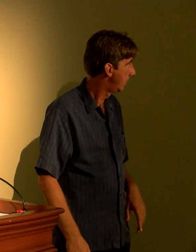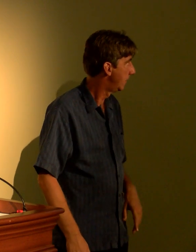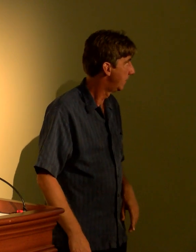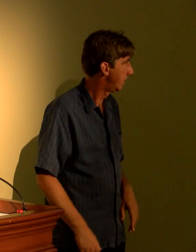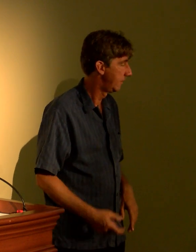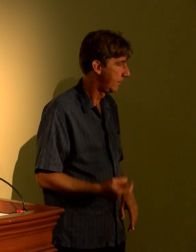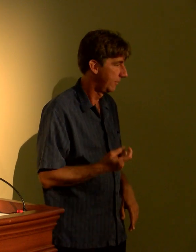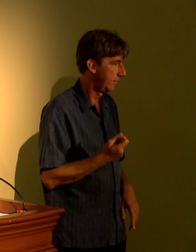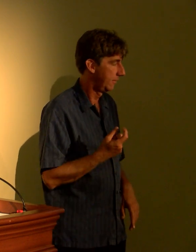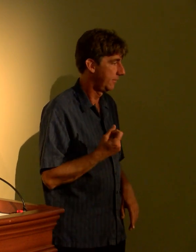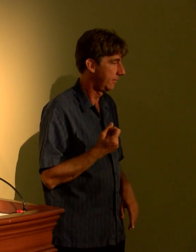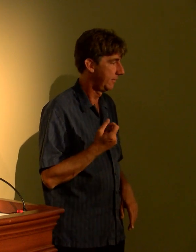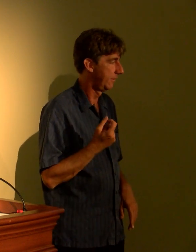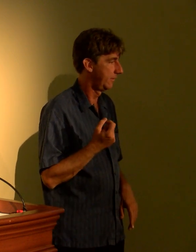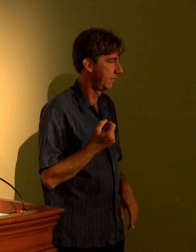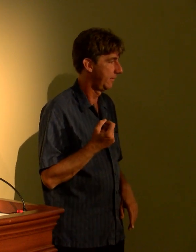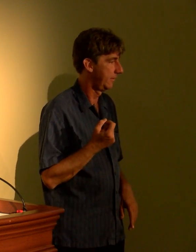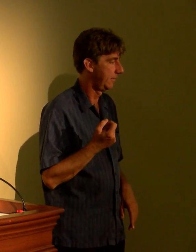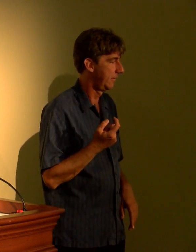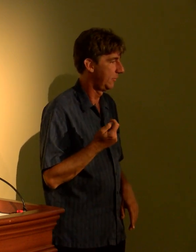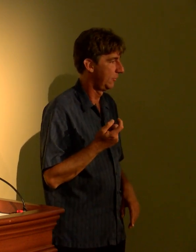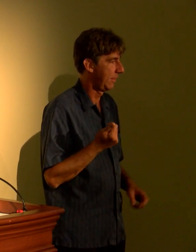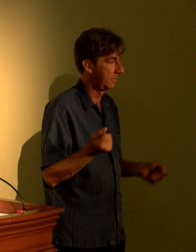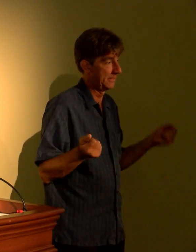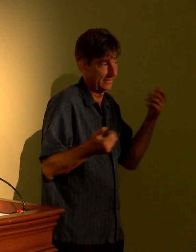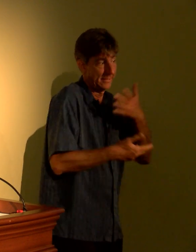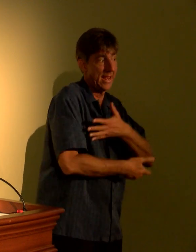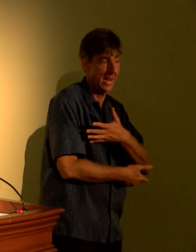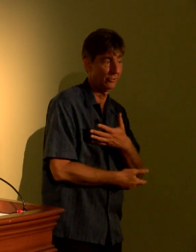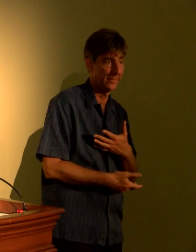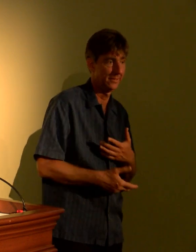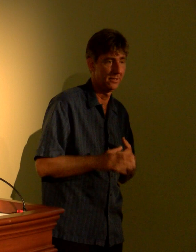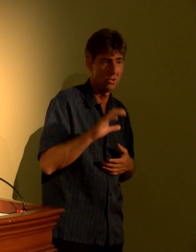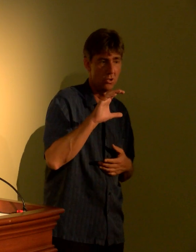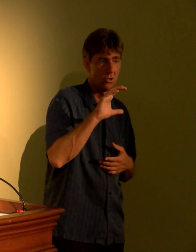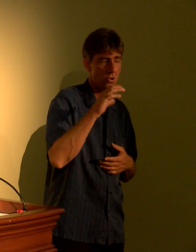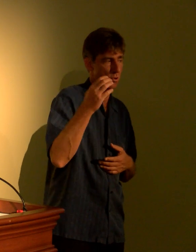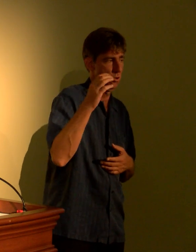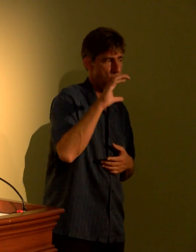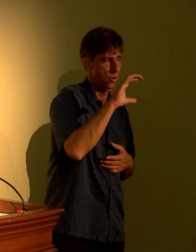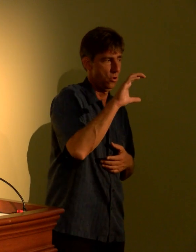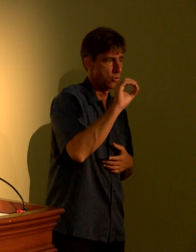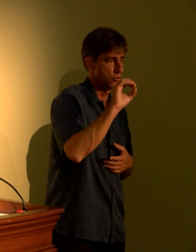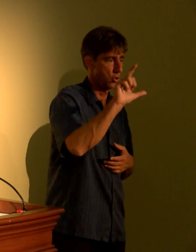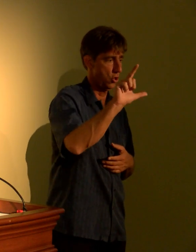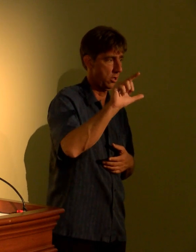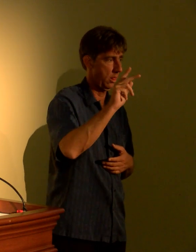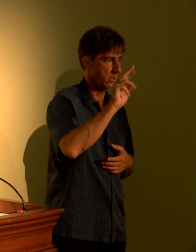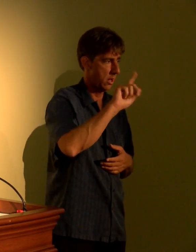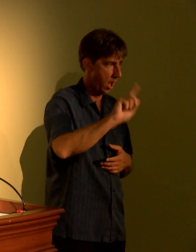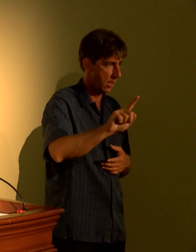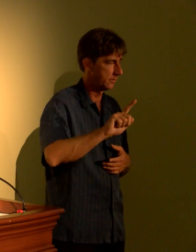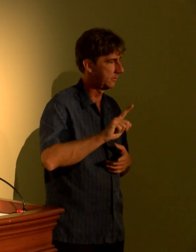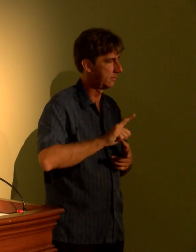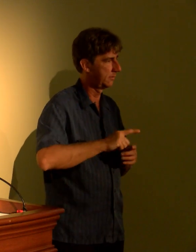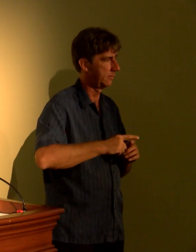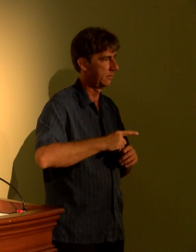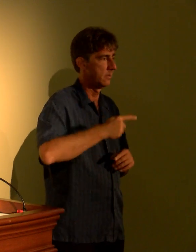imposing. Colonel Cutts, what a figure. I mean, these are Puritans of propriety and